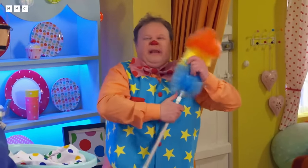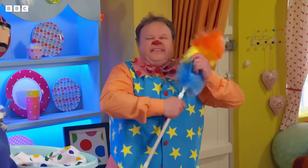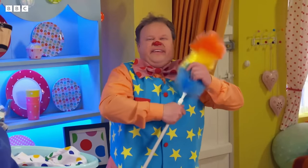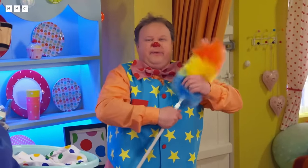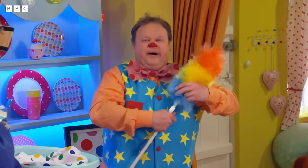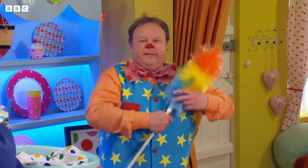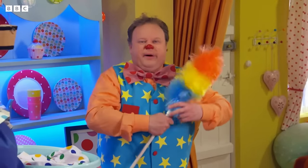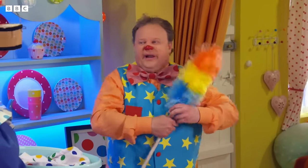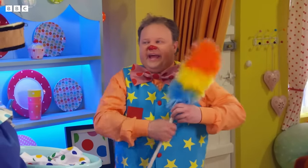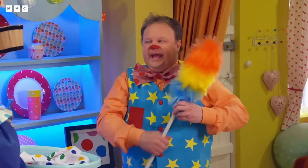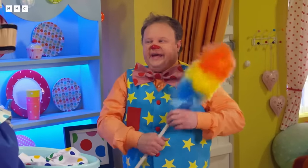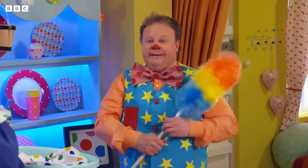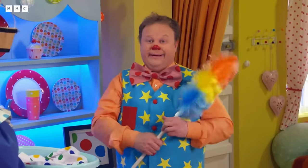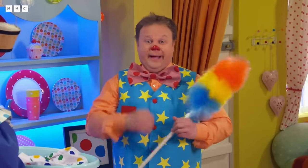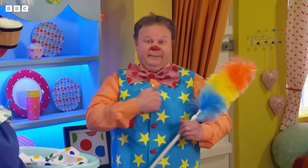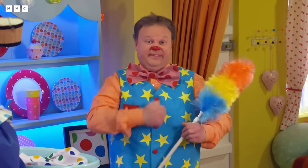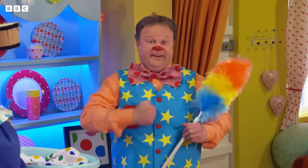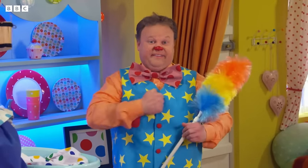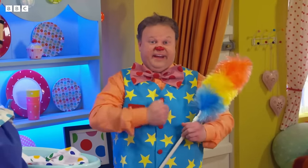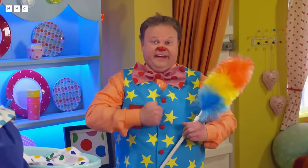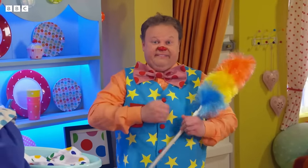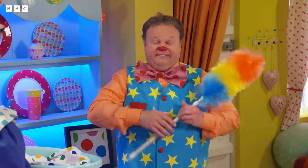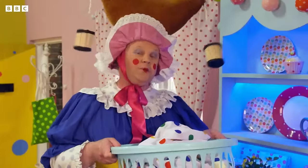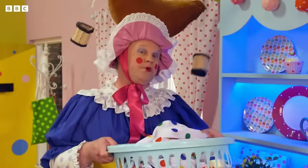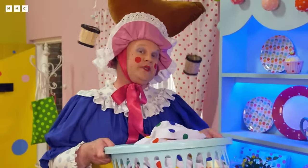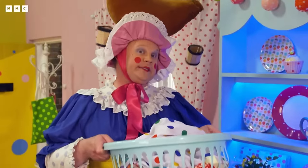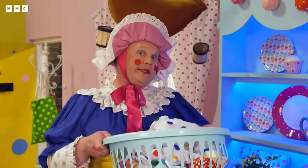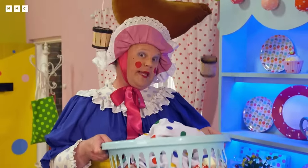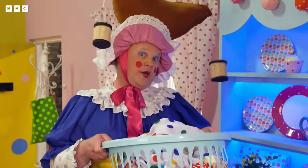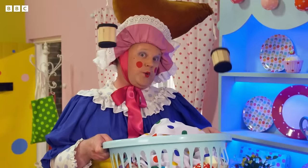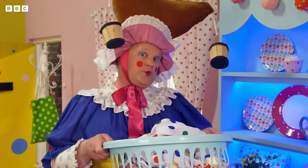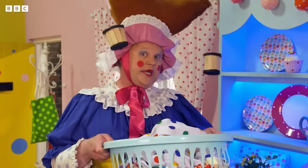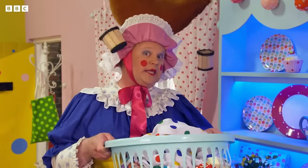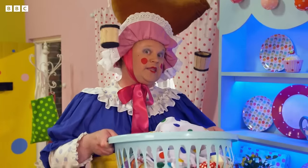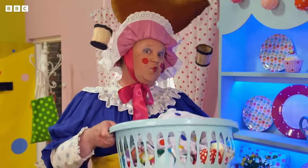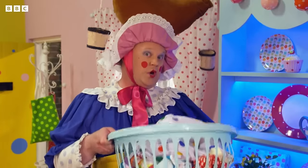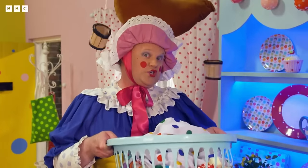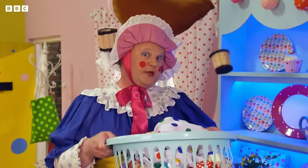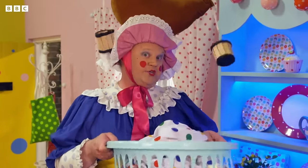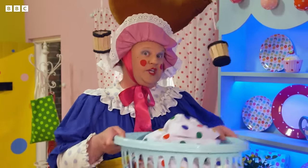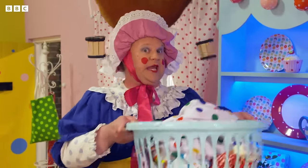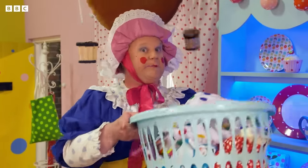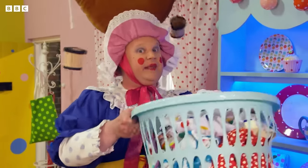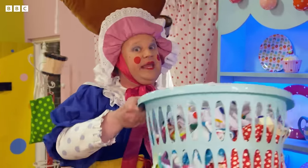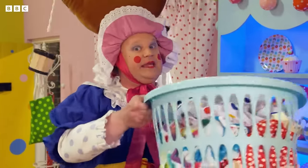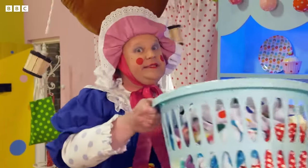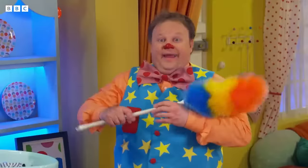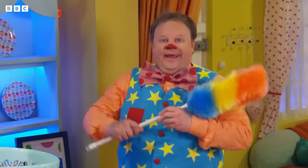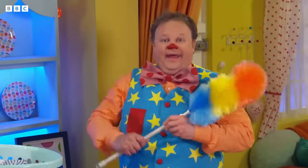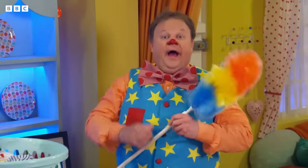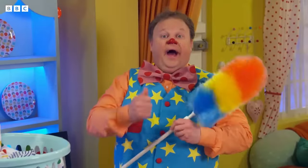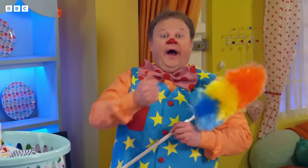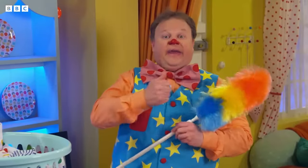Bless you, Aunt Polly. I'm sorry. Could you put this leode in the washing machine, please?